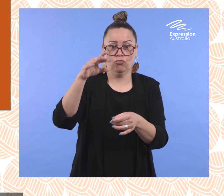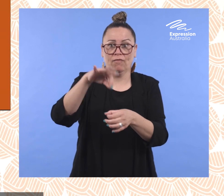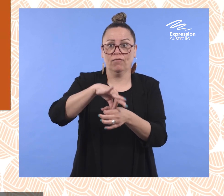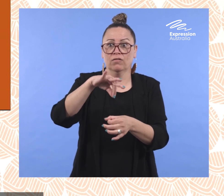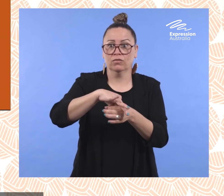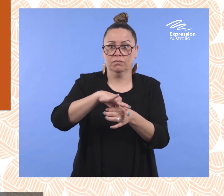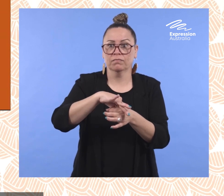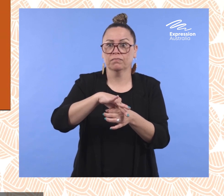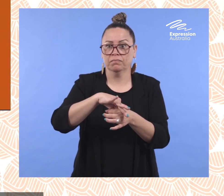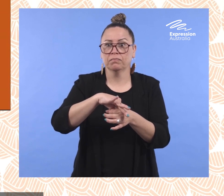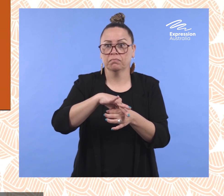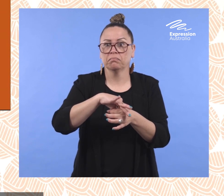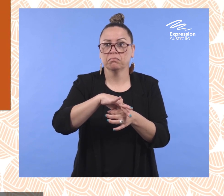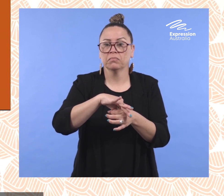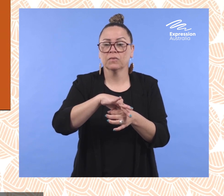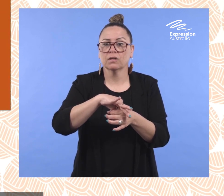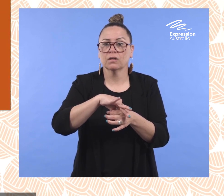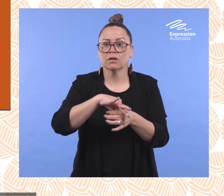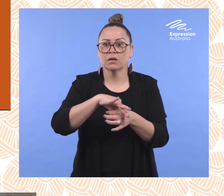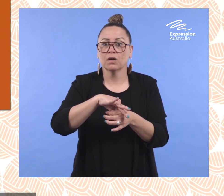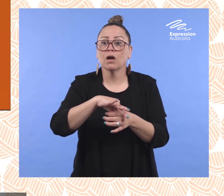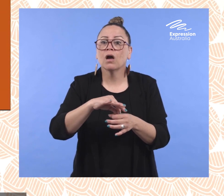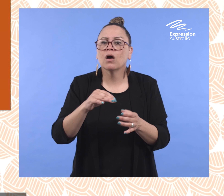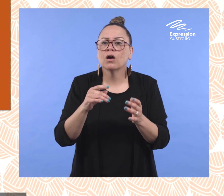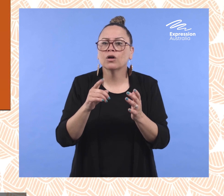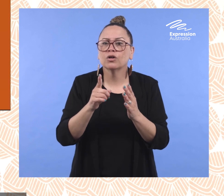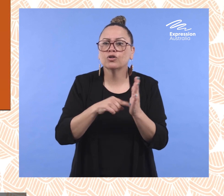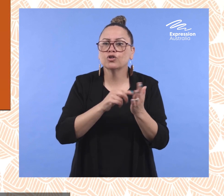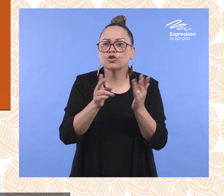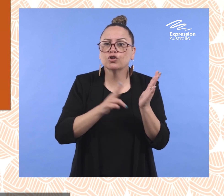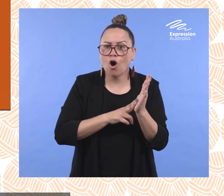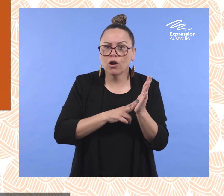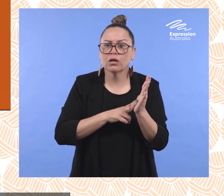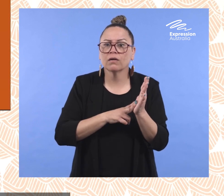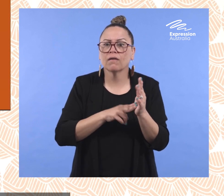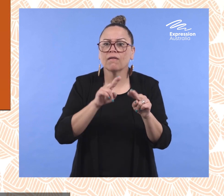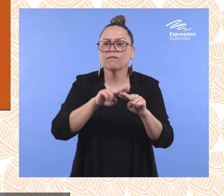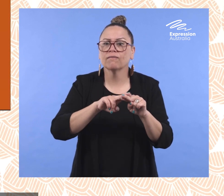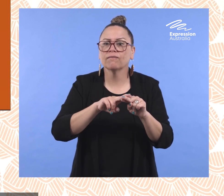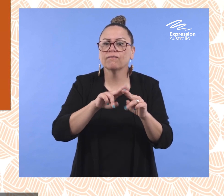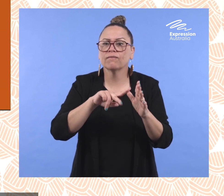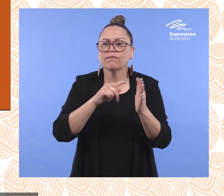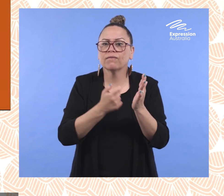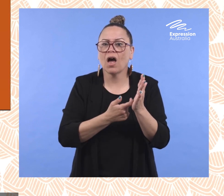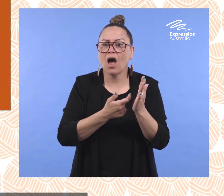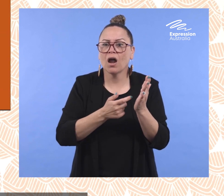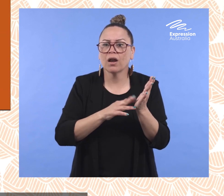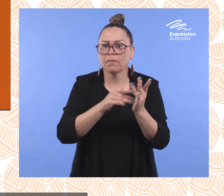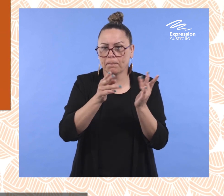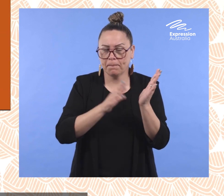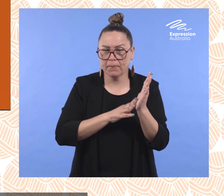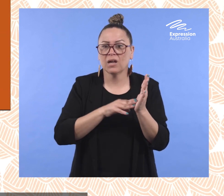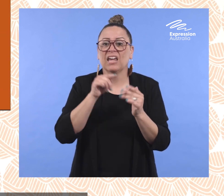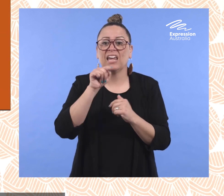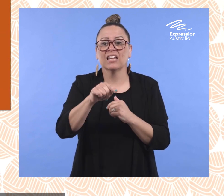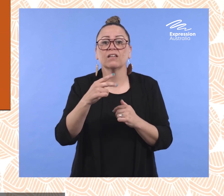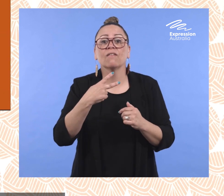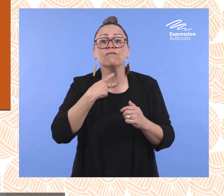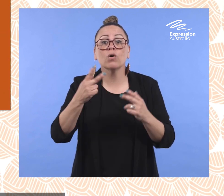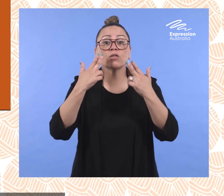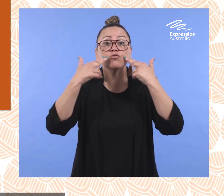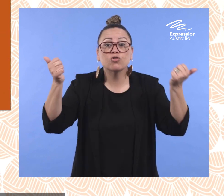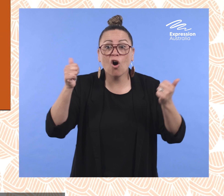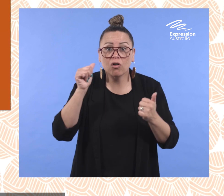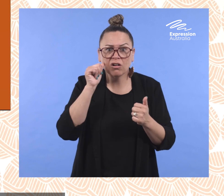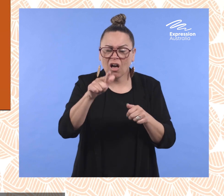Johnny Farnham's voice. Good on you, John. We do play a version of that. We have been since we've been running these webinars. So it's